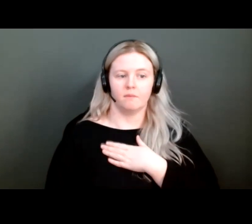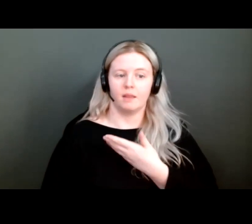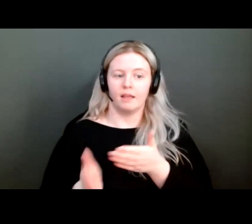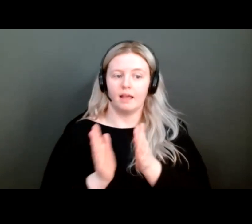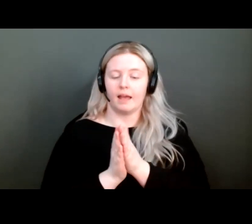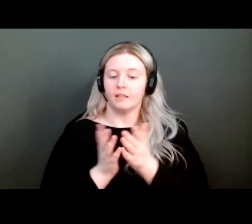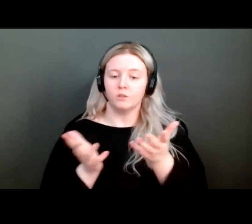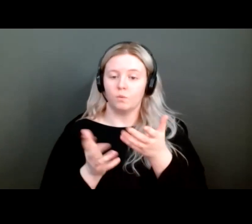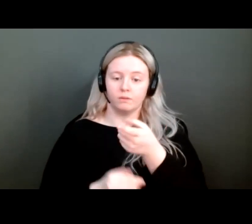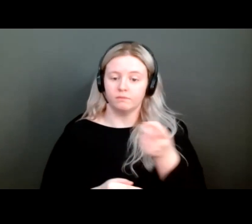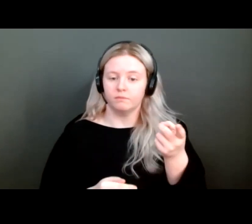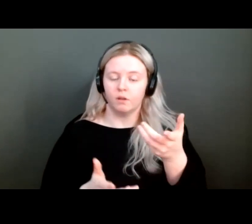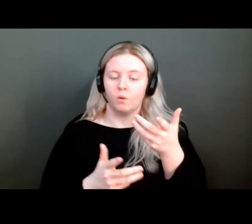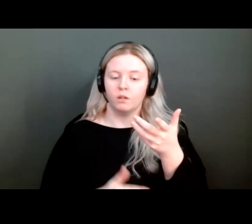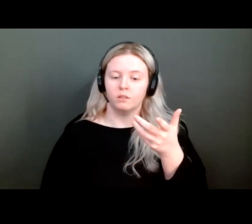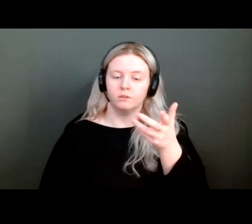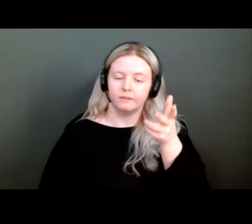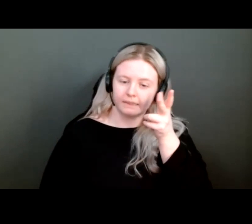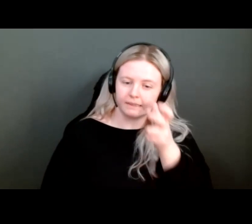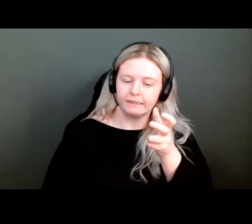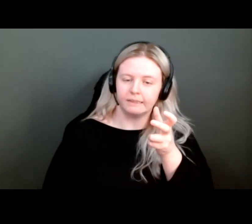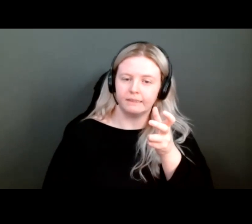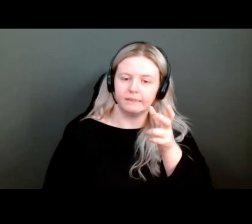to the words, but to the